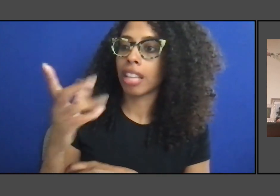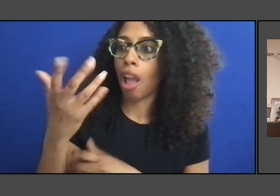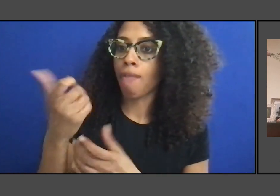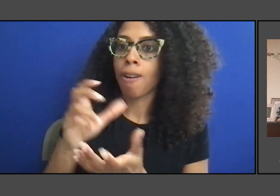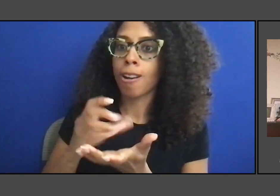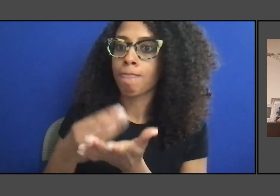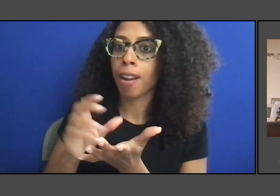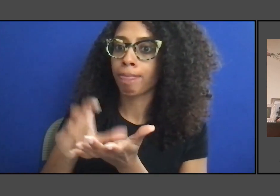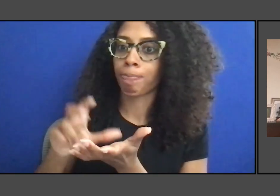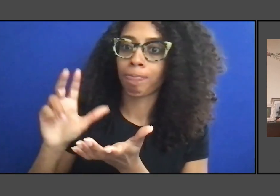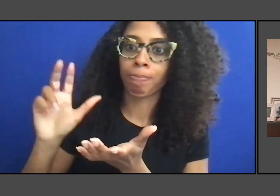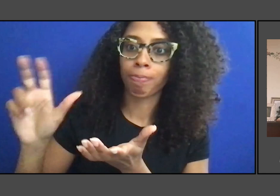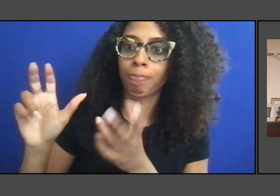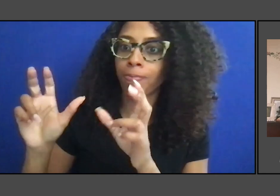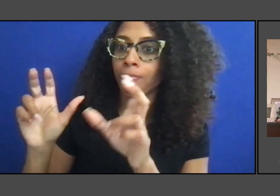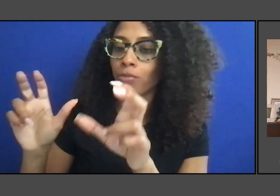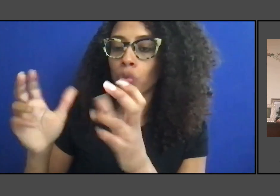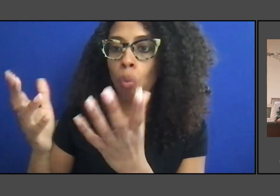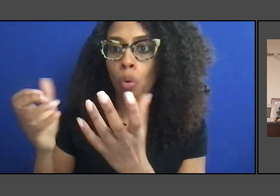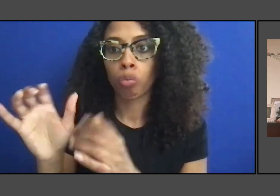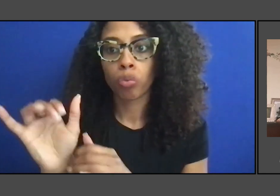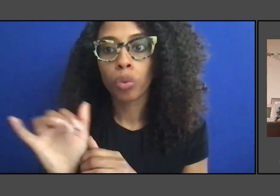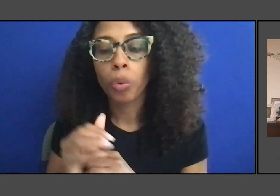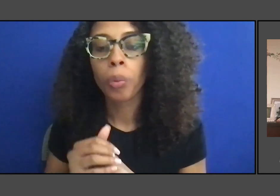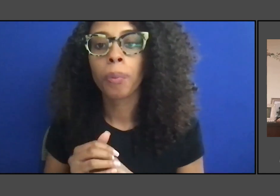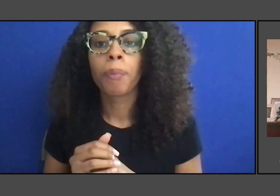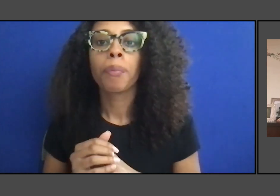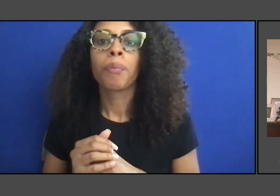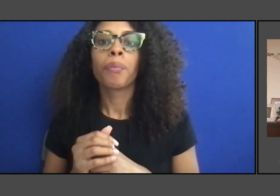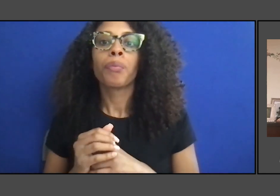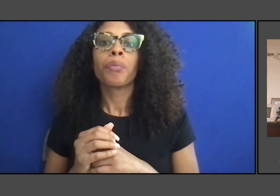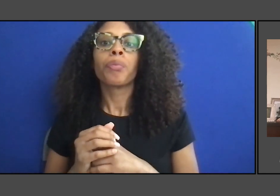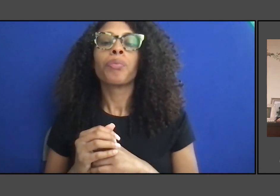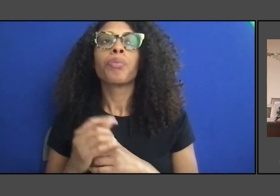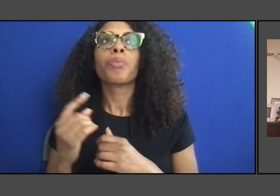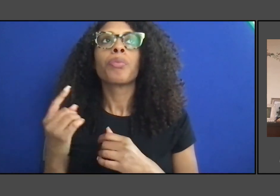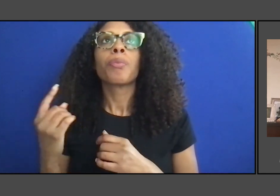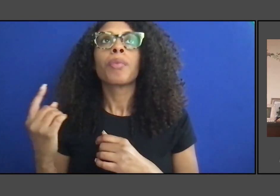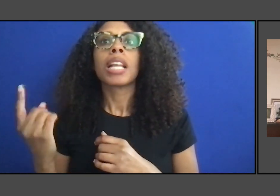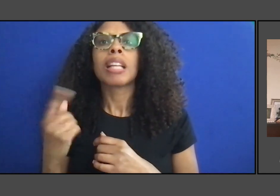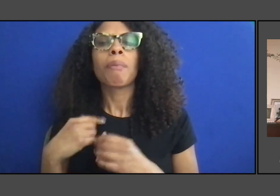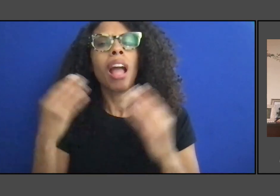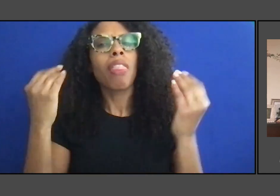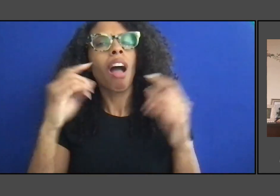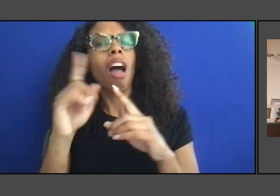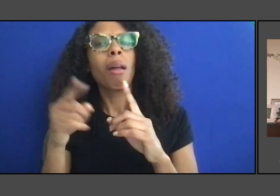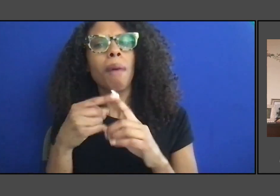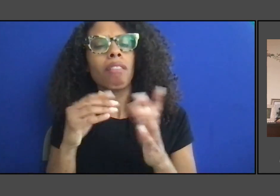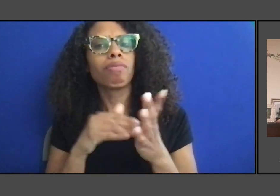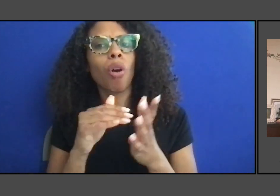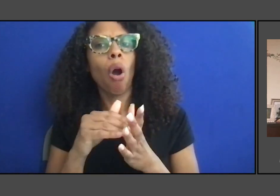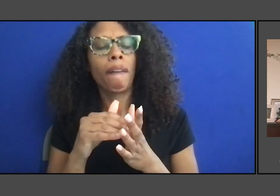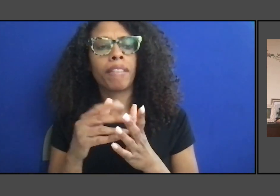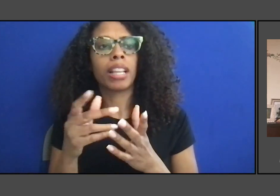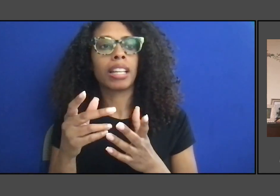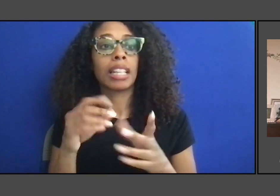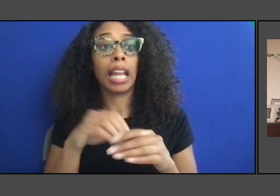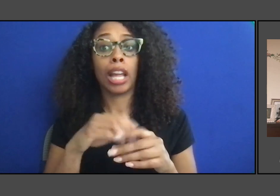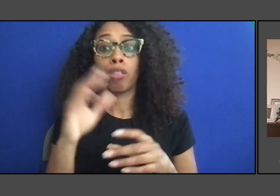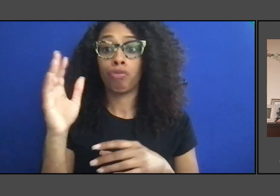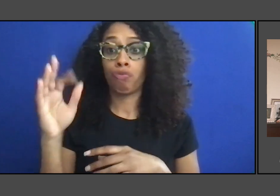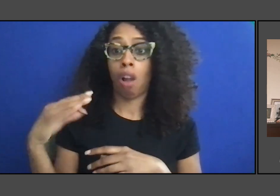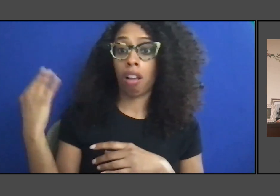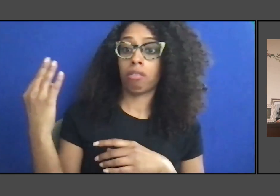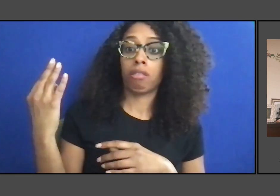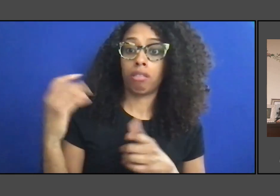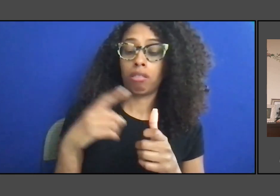well. Something that I've thought about quite a bit is how, like in a country like France, they have something called